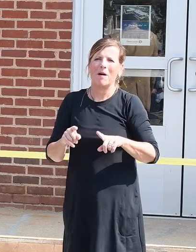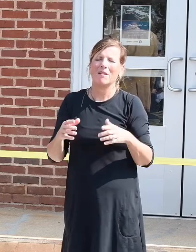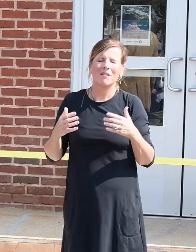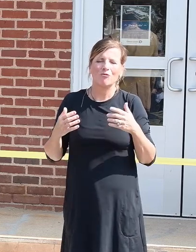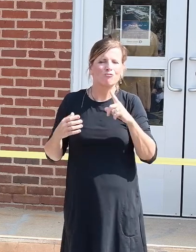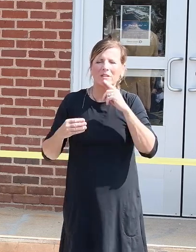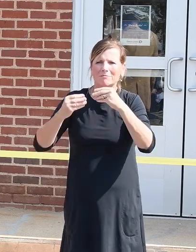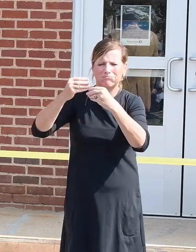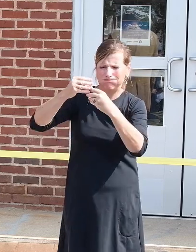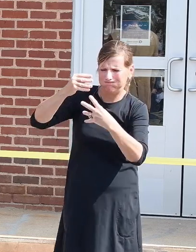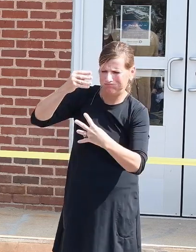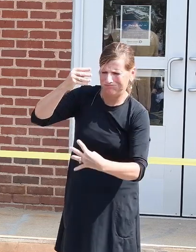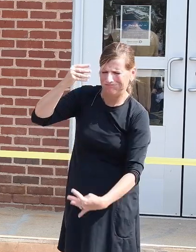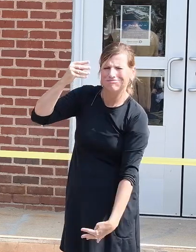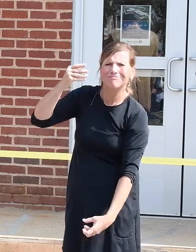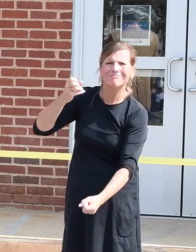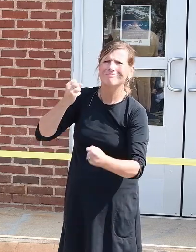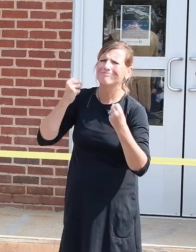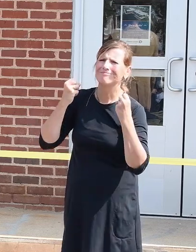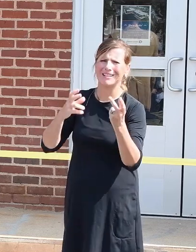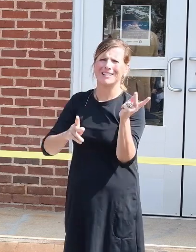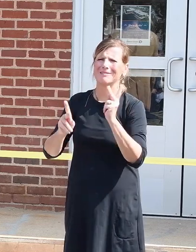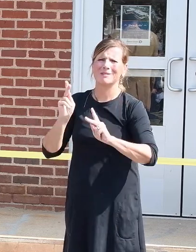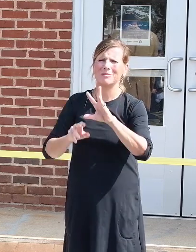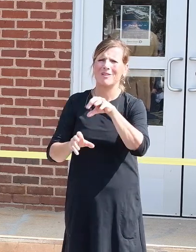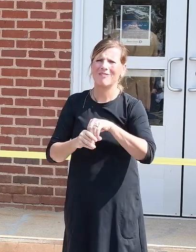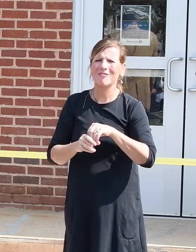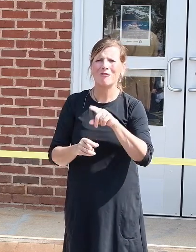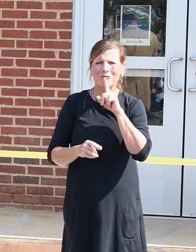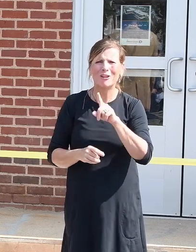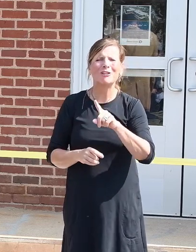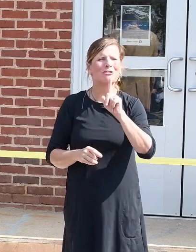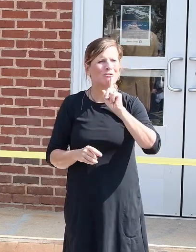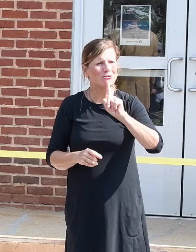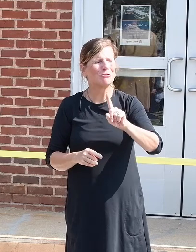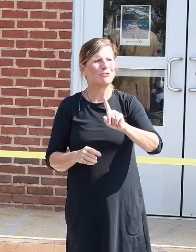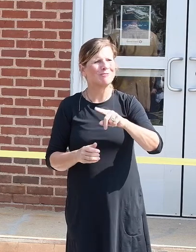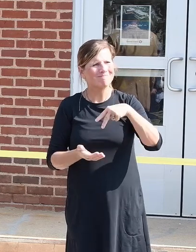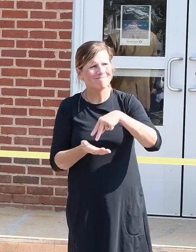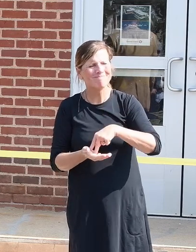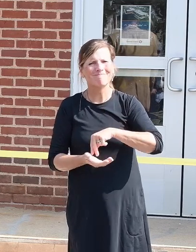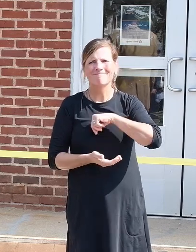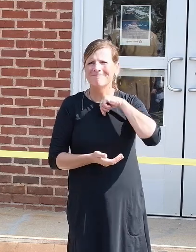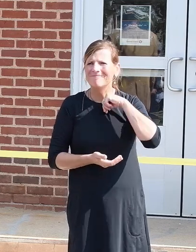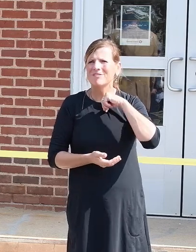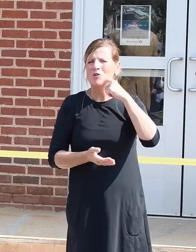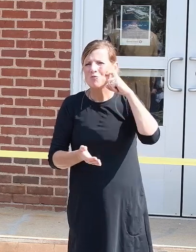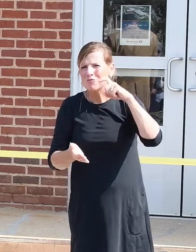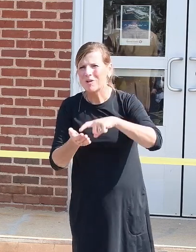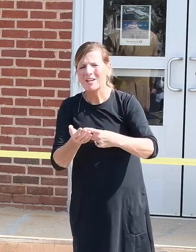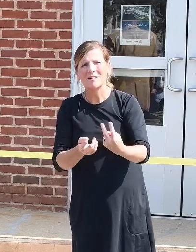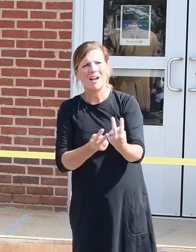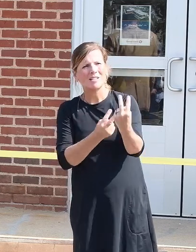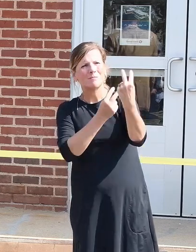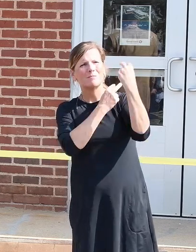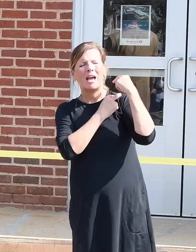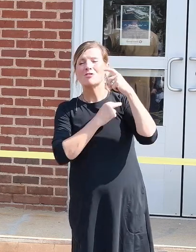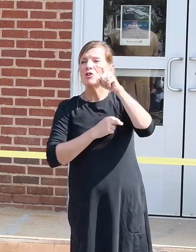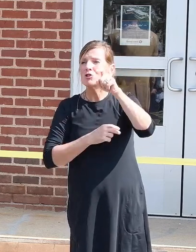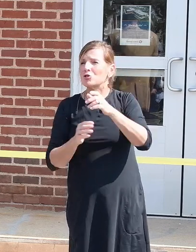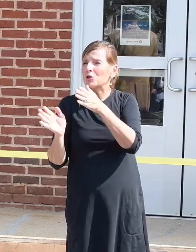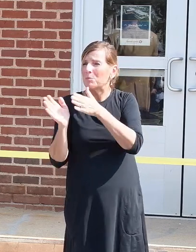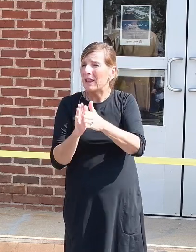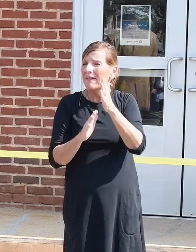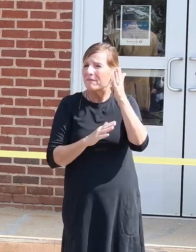were involved. We should be proud. We should recognize the past. We should plan for the future. We